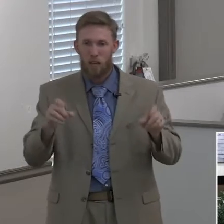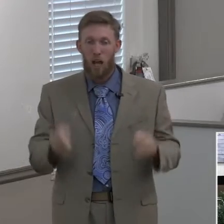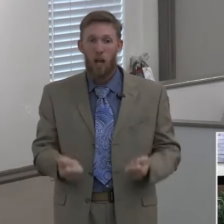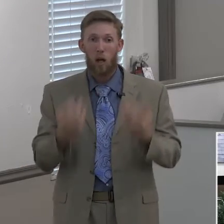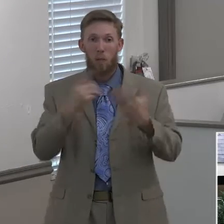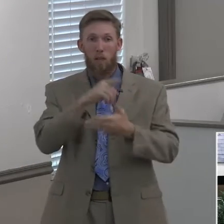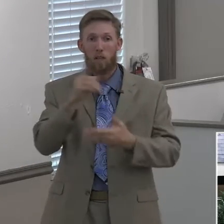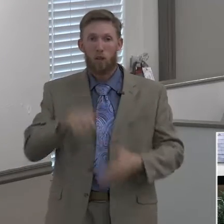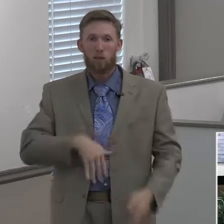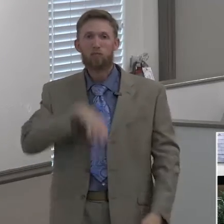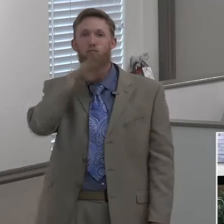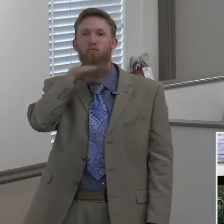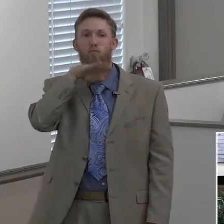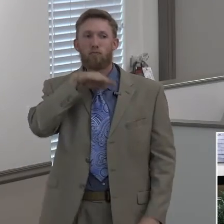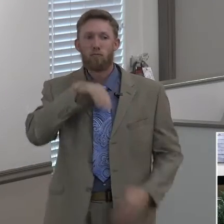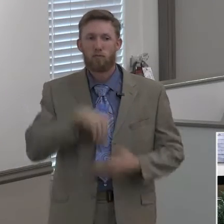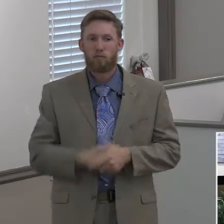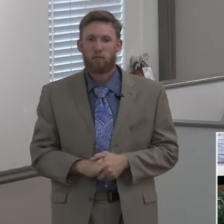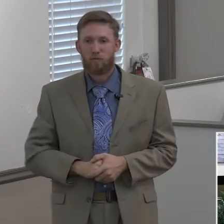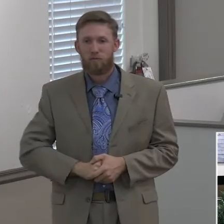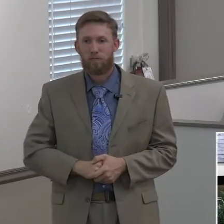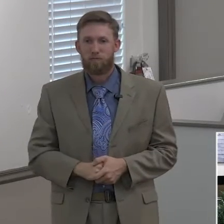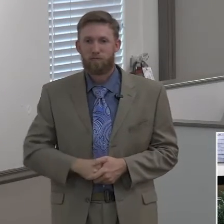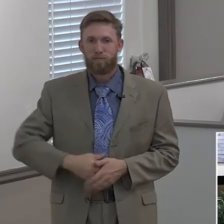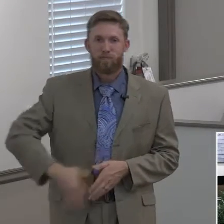have ever been frustrated?